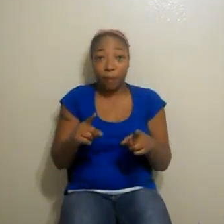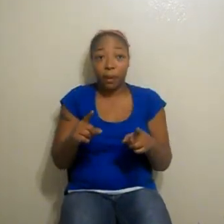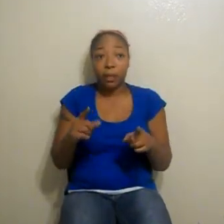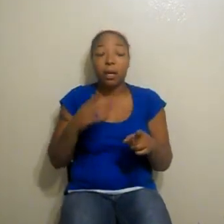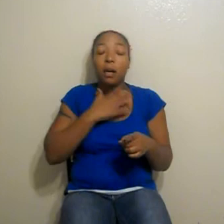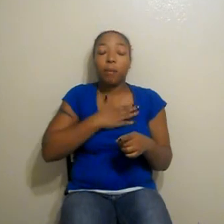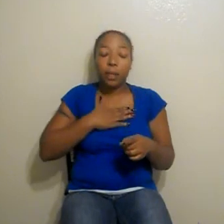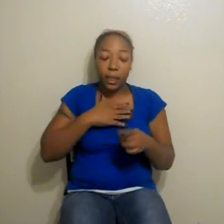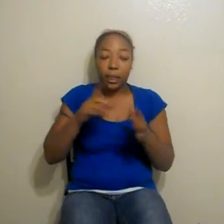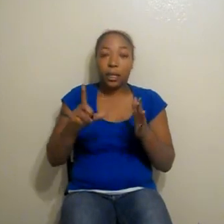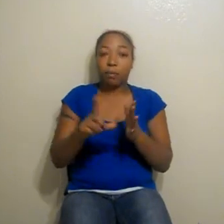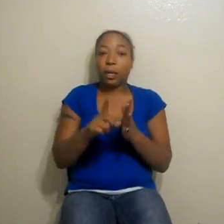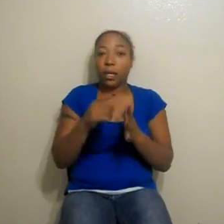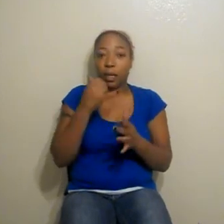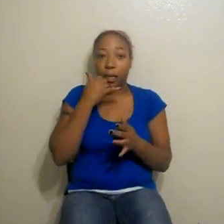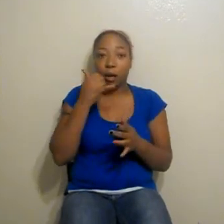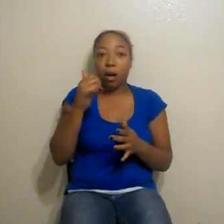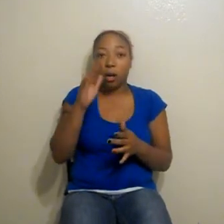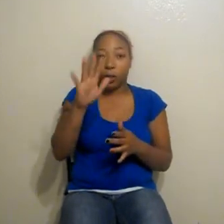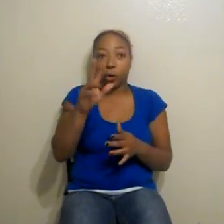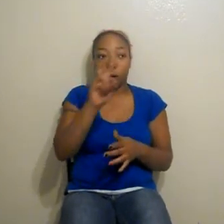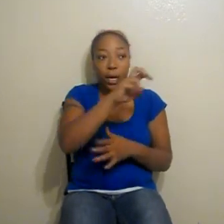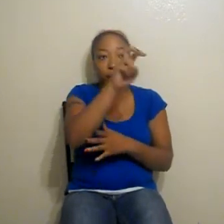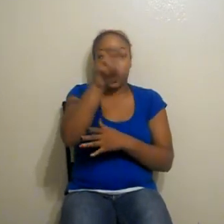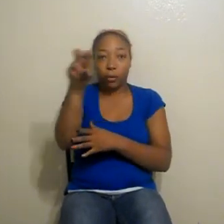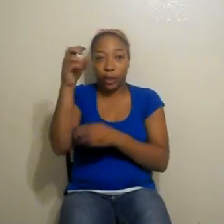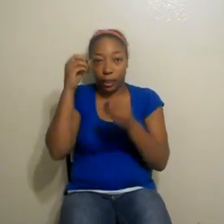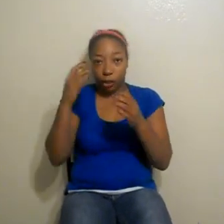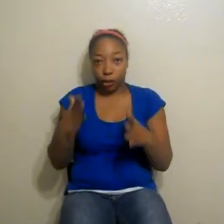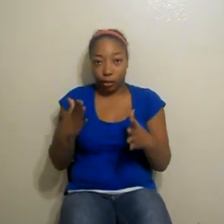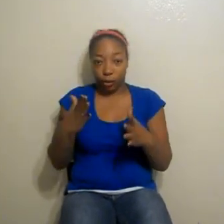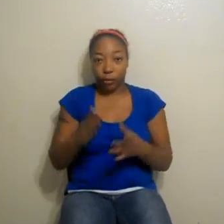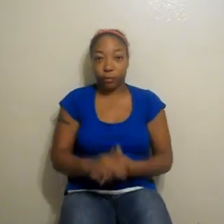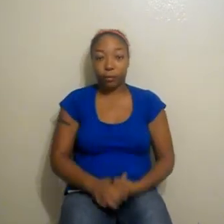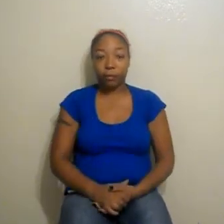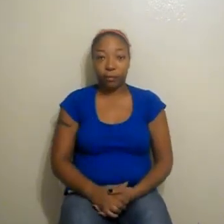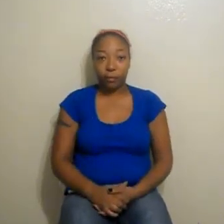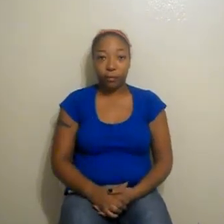happens, please immediately call your itinerant teacher